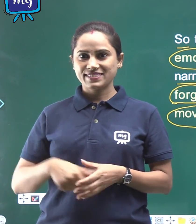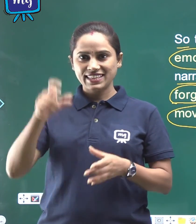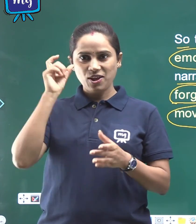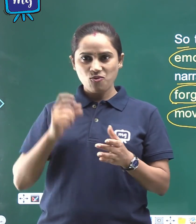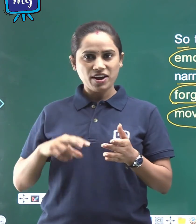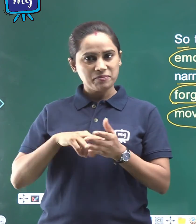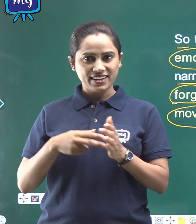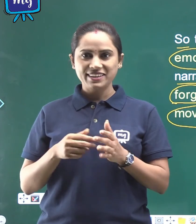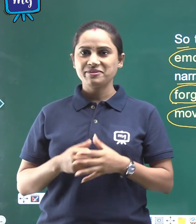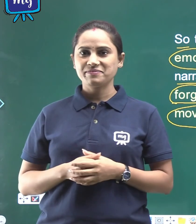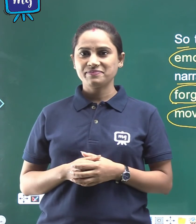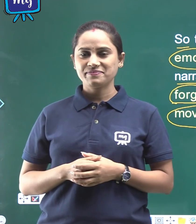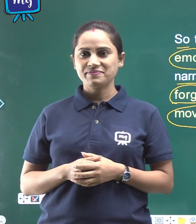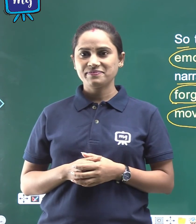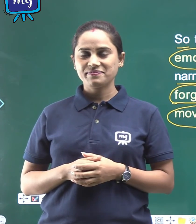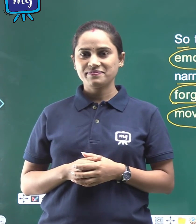Word meaning: